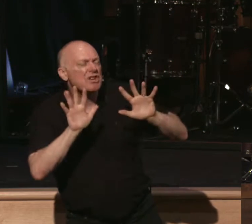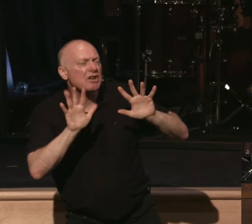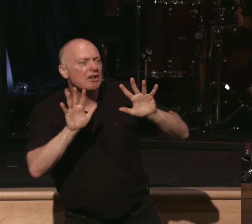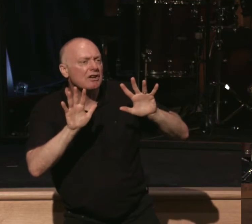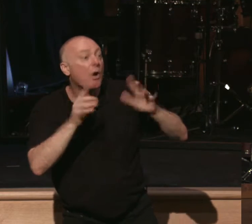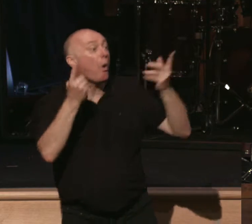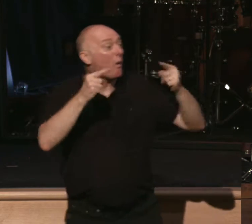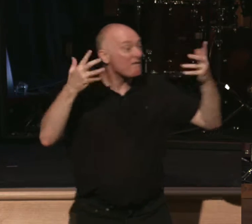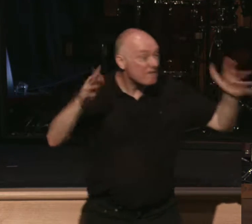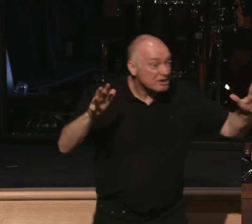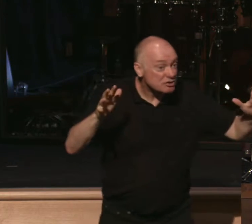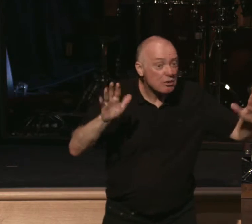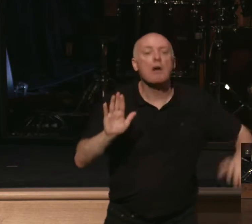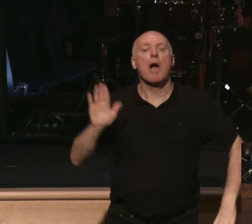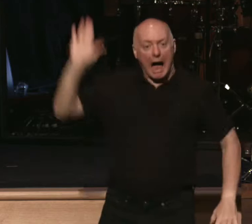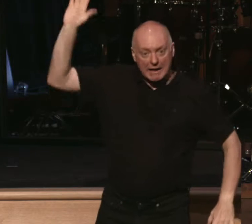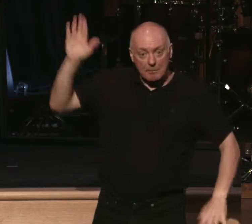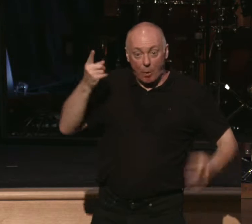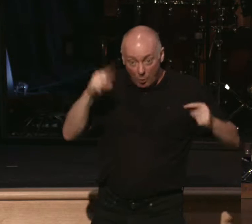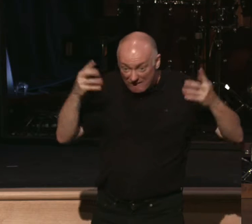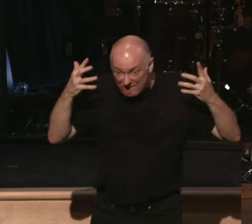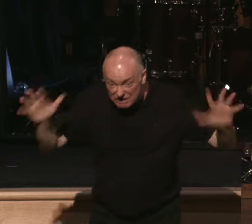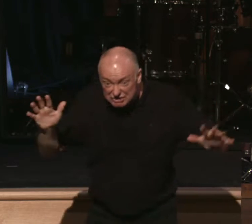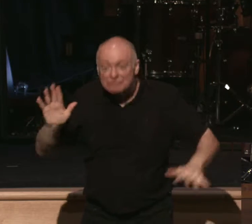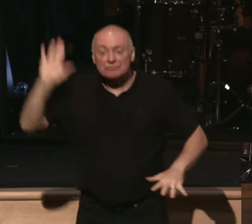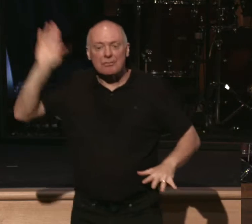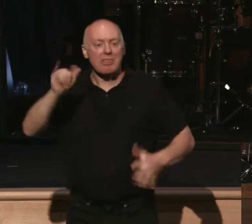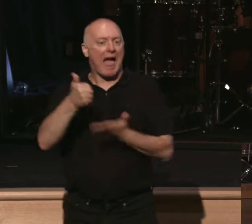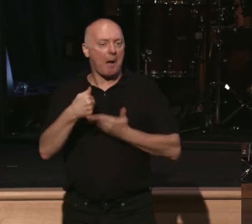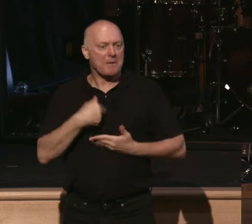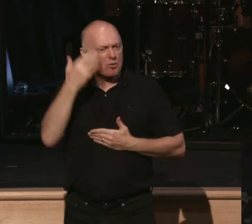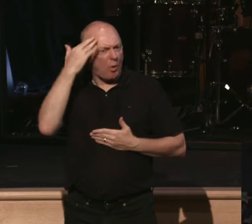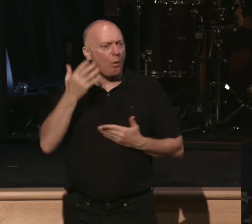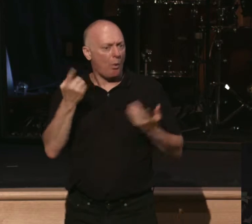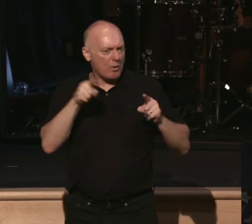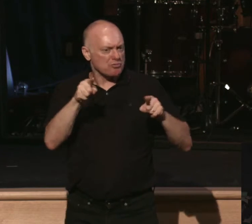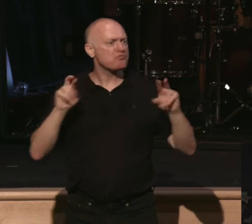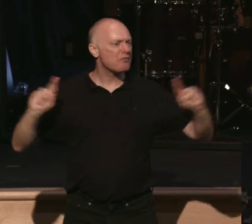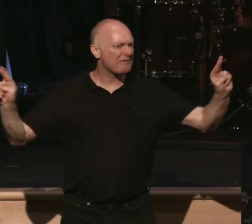when you've got that finished, that would be super helpful for me.